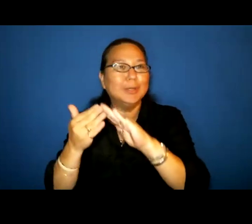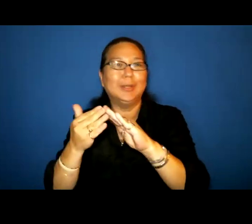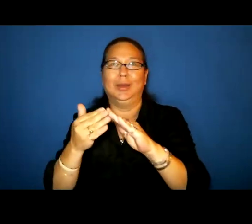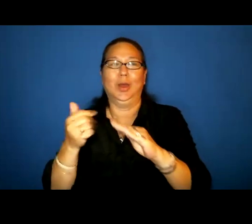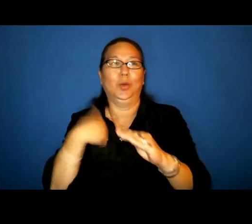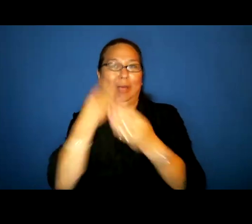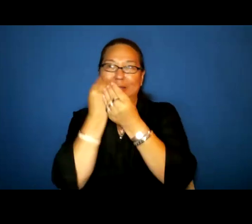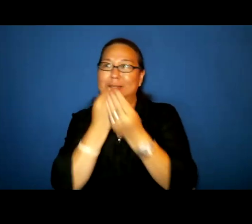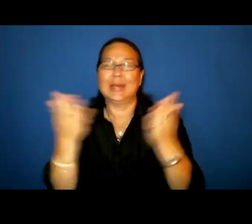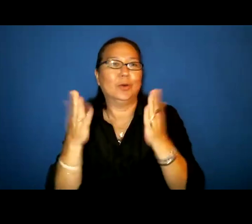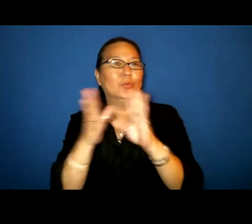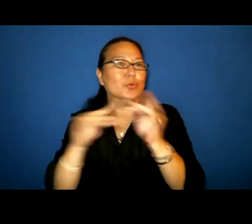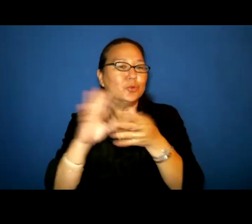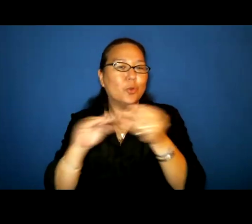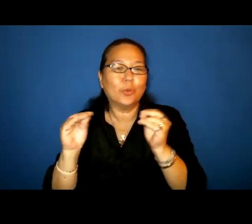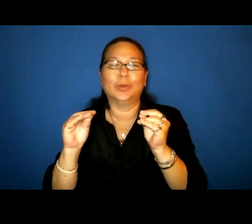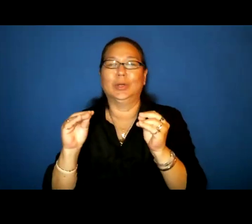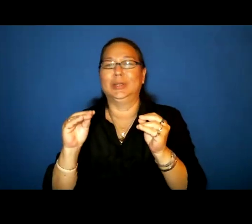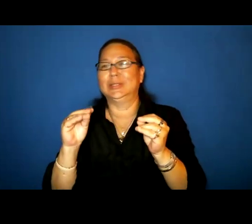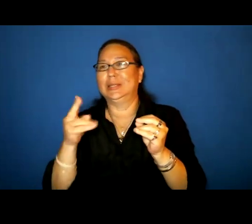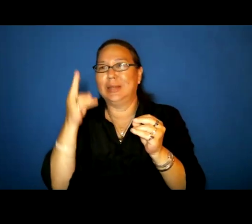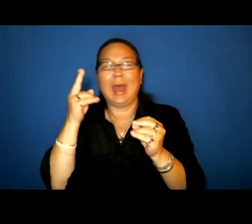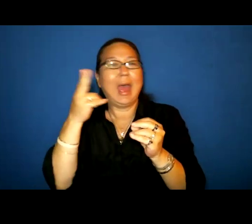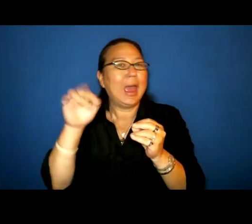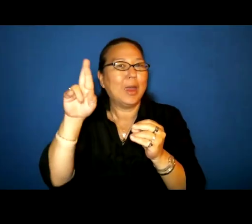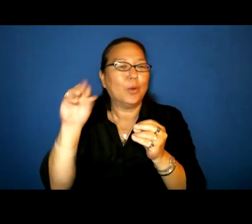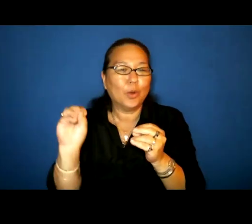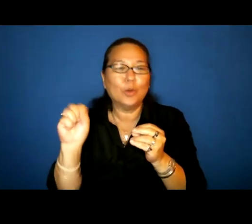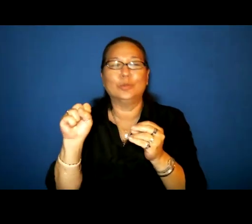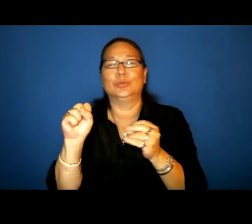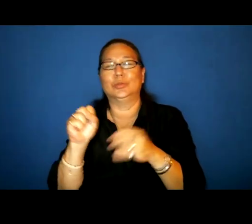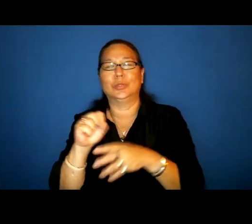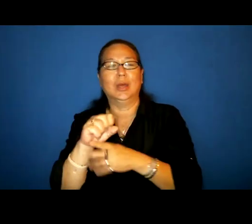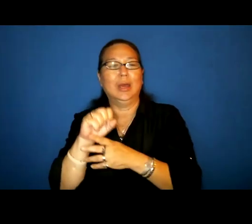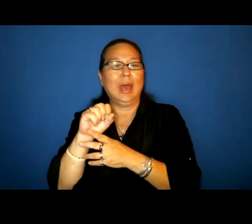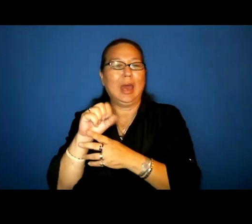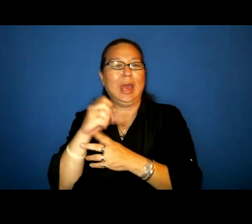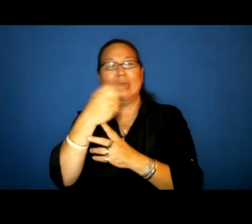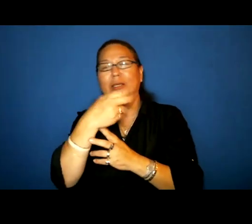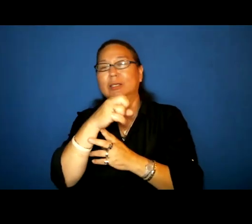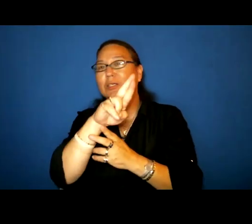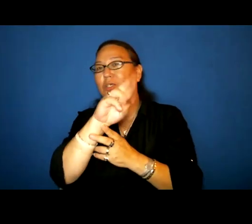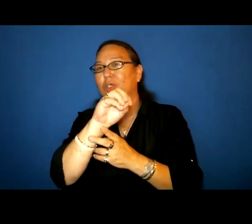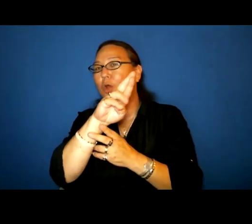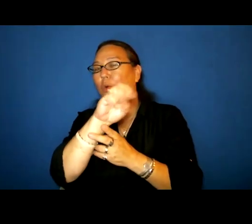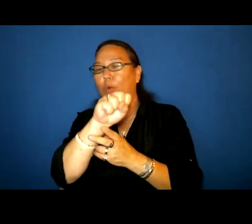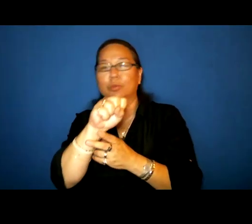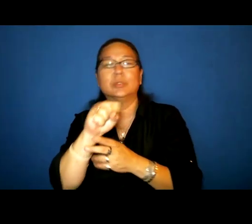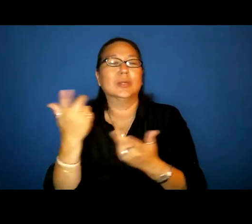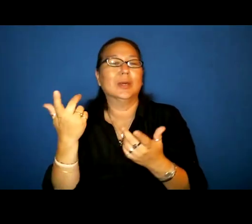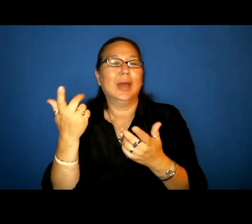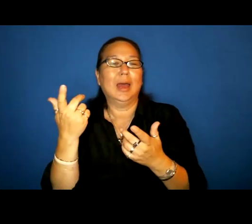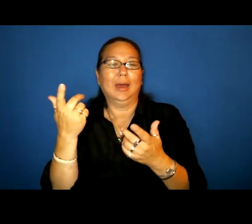stories of incredible trailblazers and heroes and sheroes in our community, like Chair Robinson, who's featured in one of the story